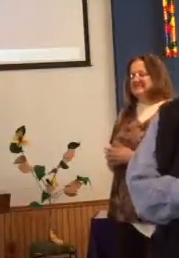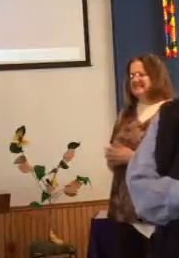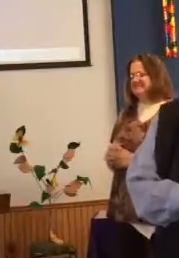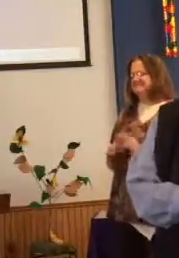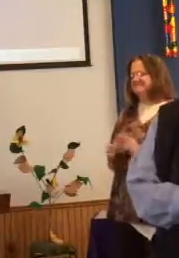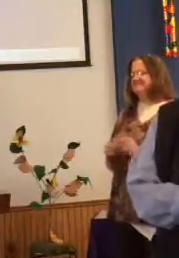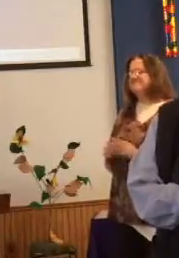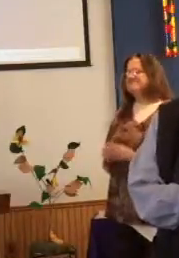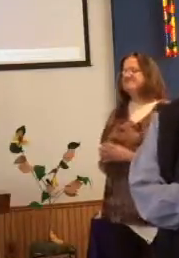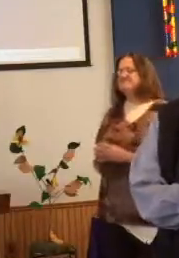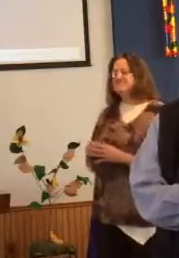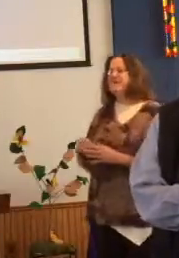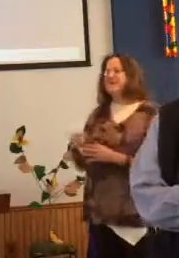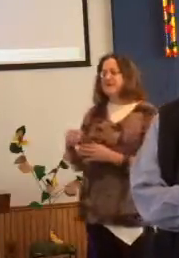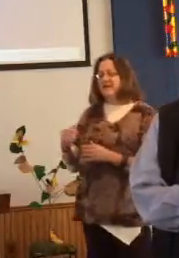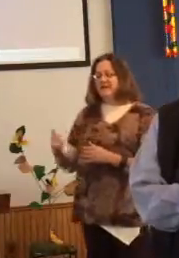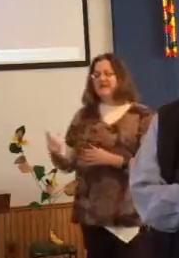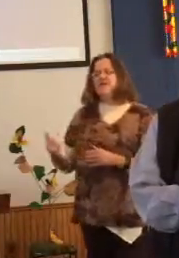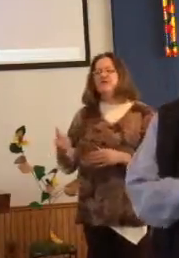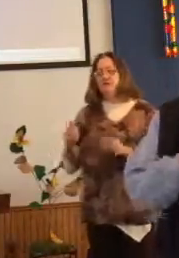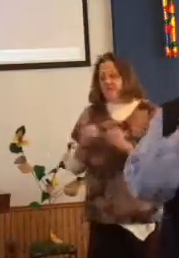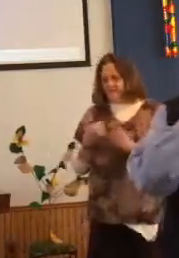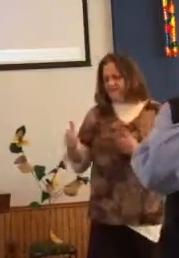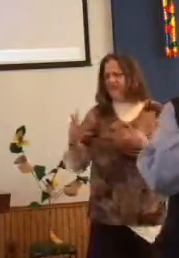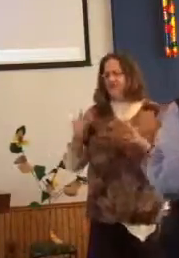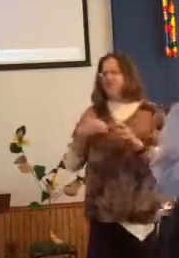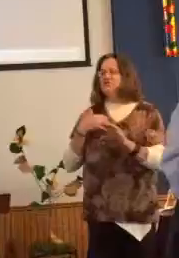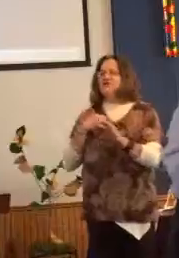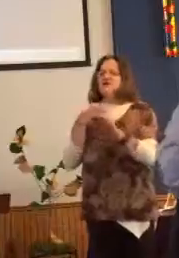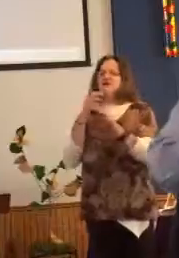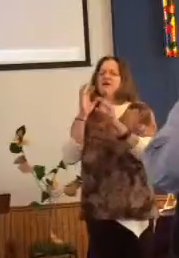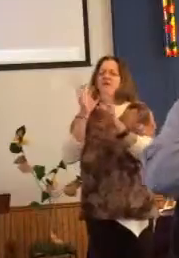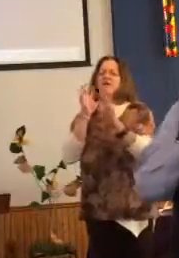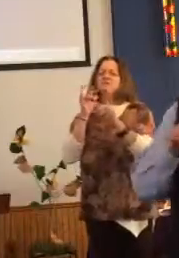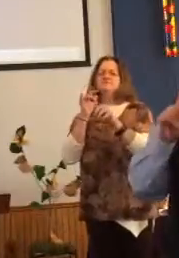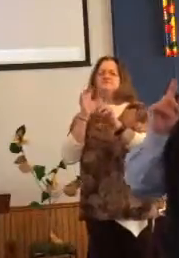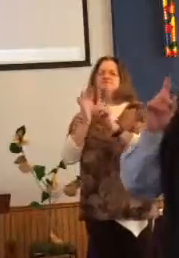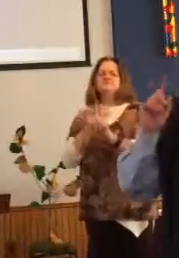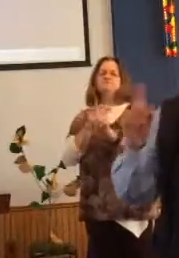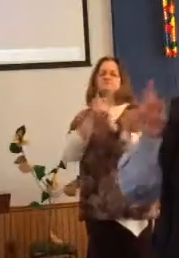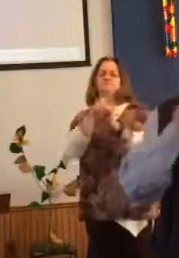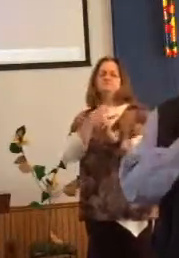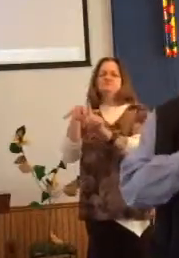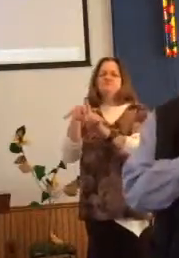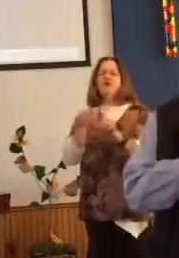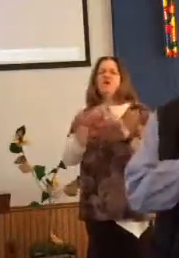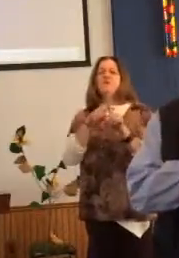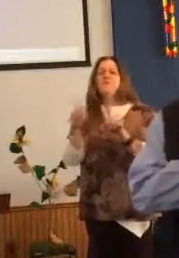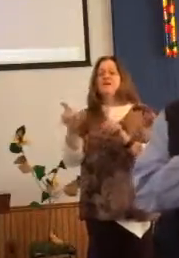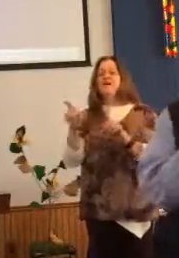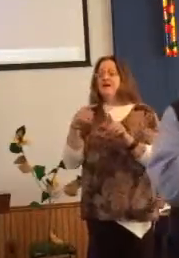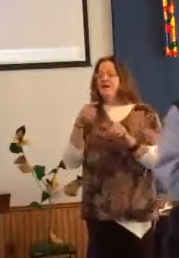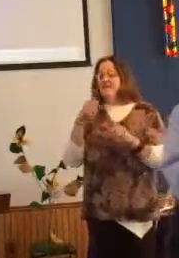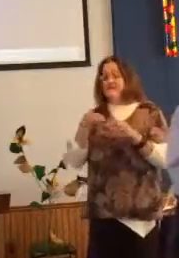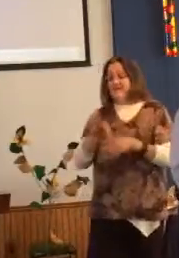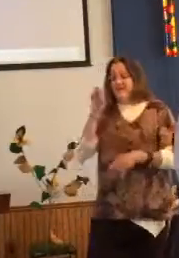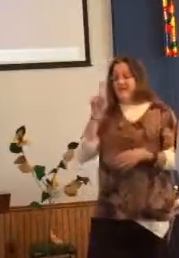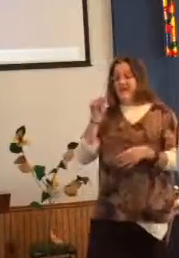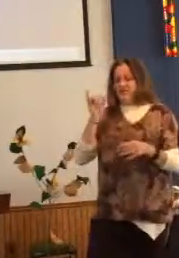He was riding in a parade, but he was also riding into a perilous